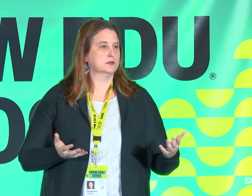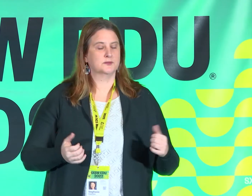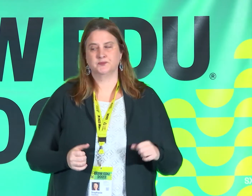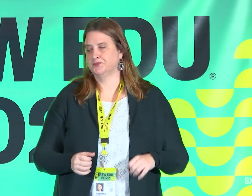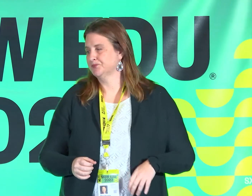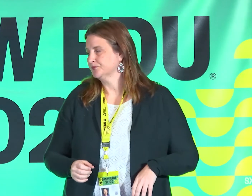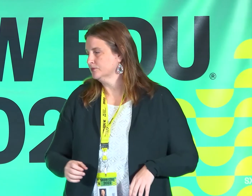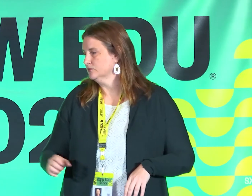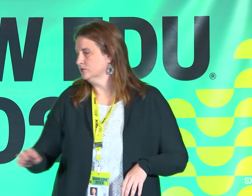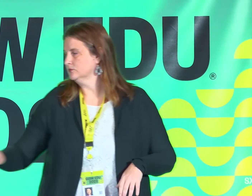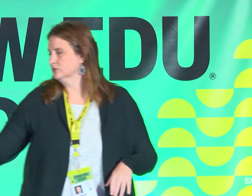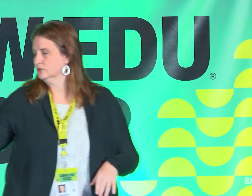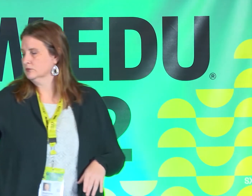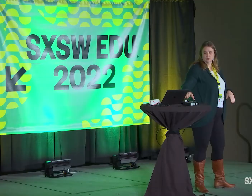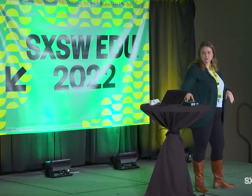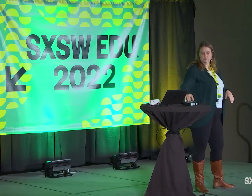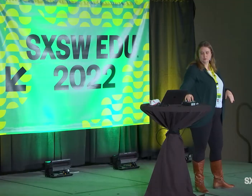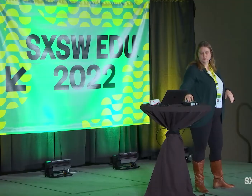is a very real experience for so many of us.